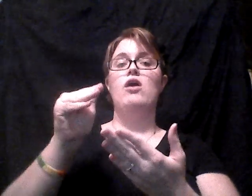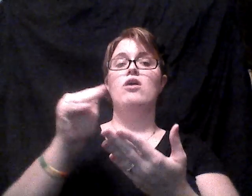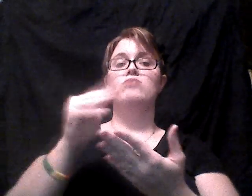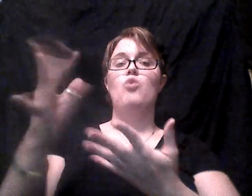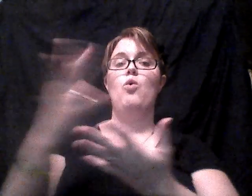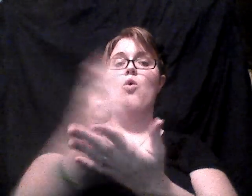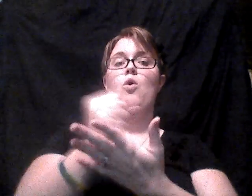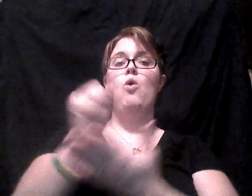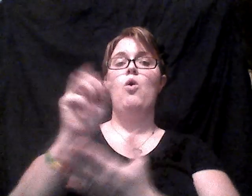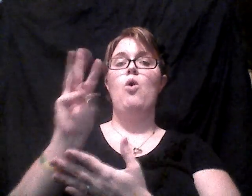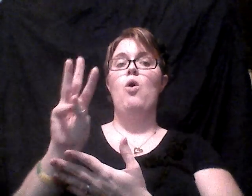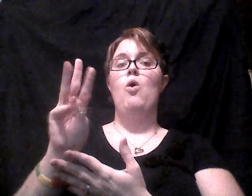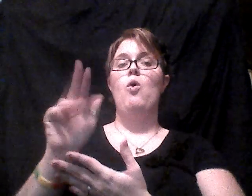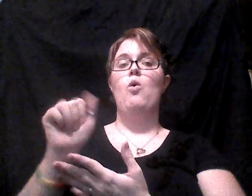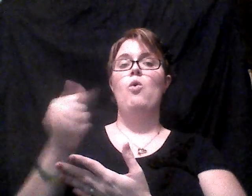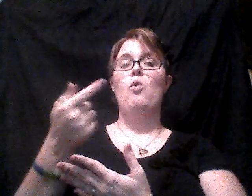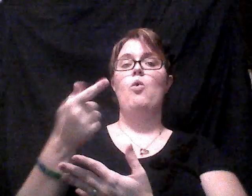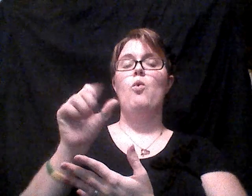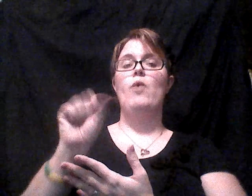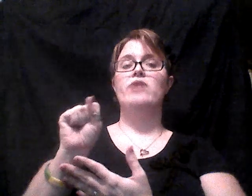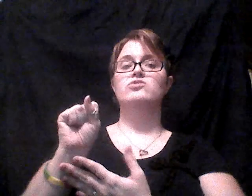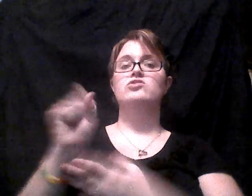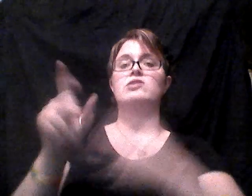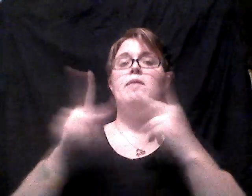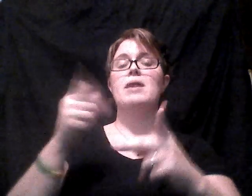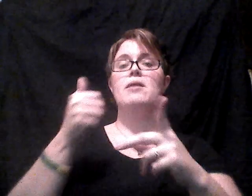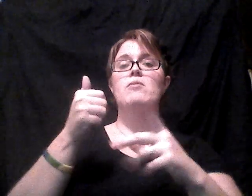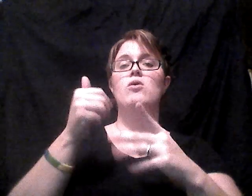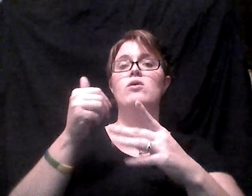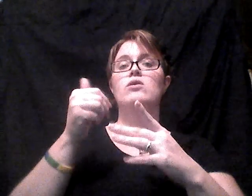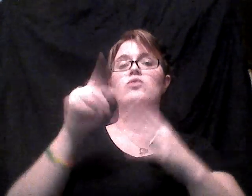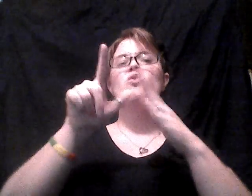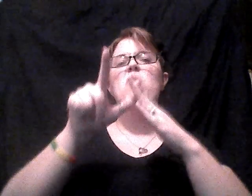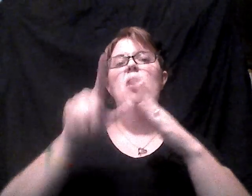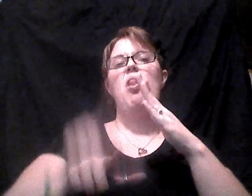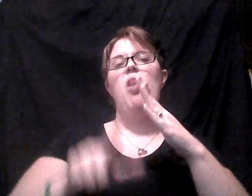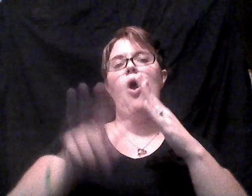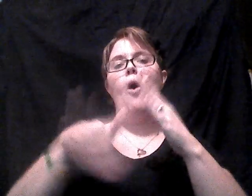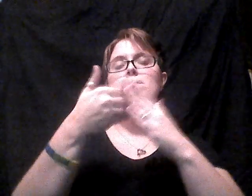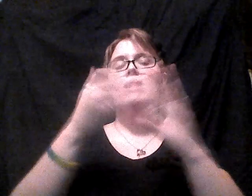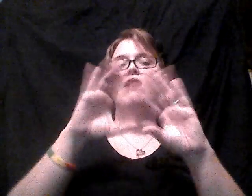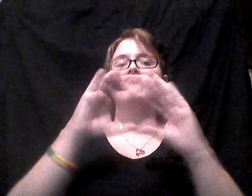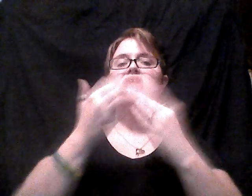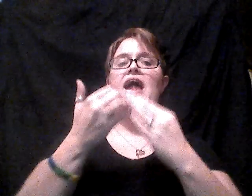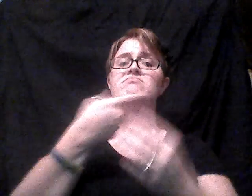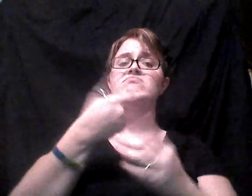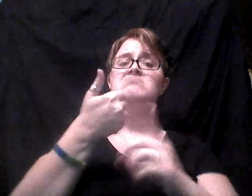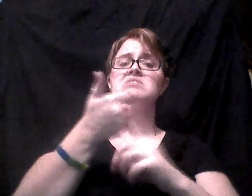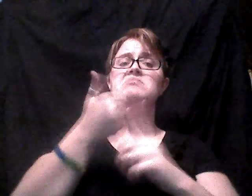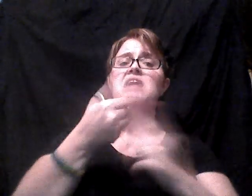the people that are really spending and buying and living and breathing and working, not that rich people don't live and breathe, but that are,